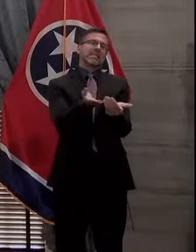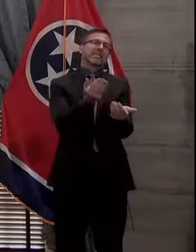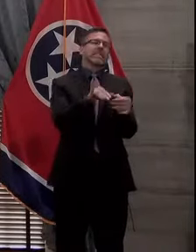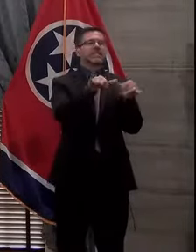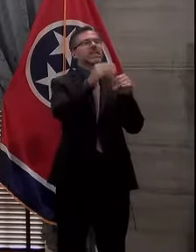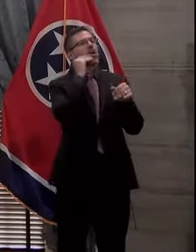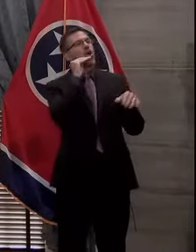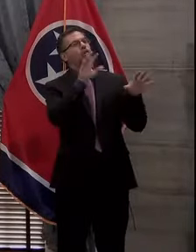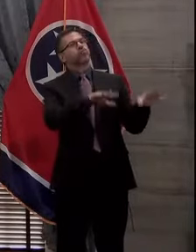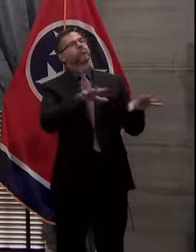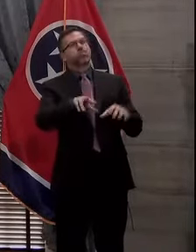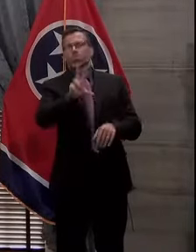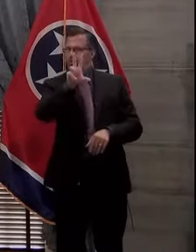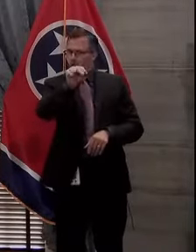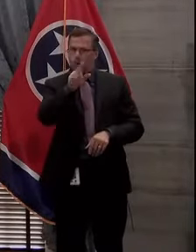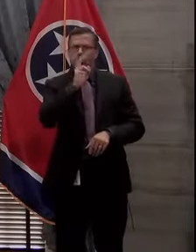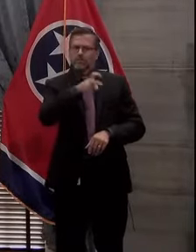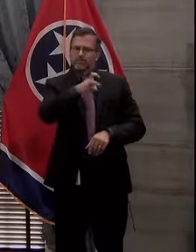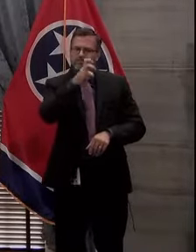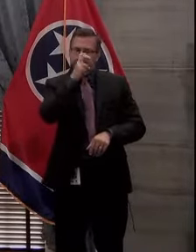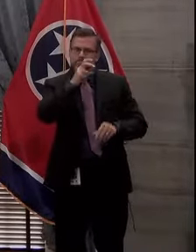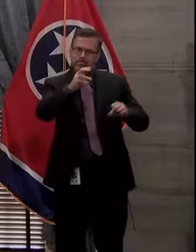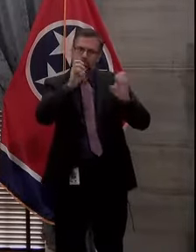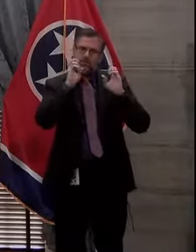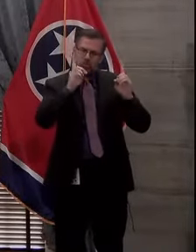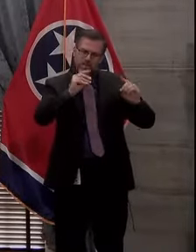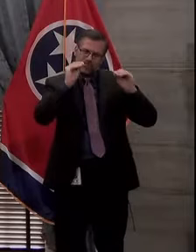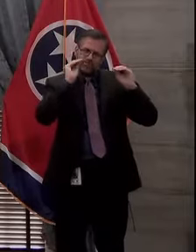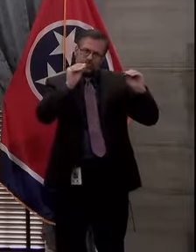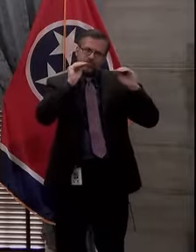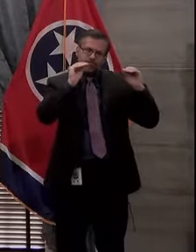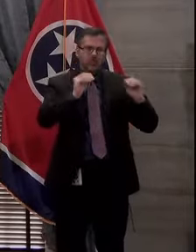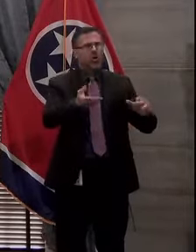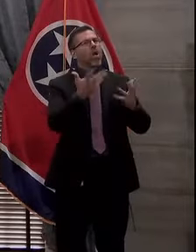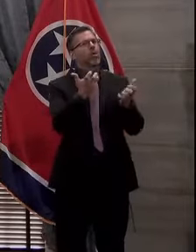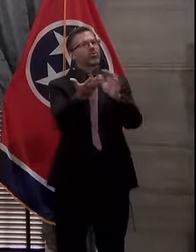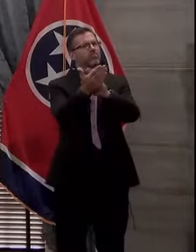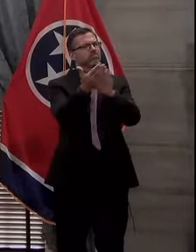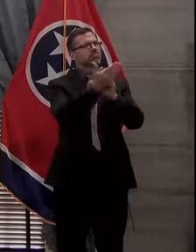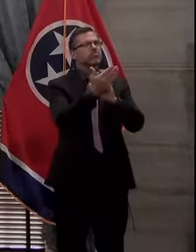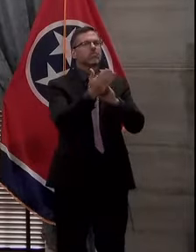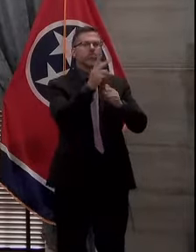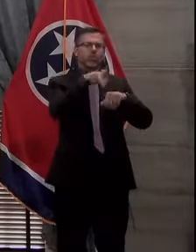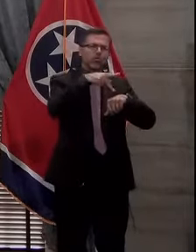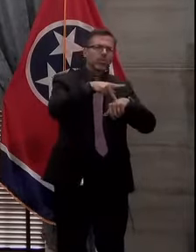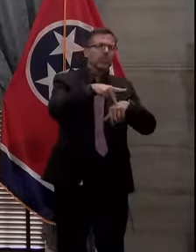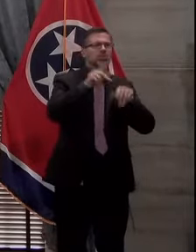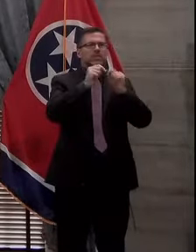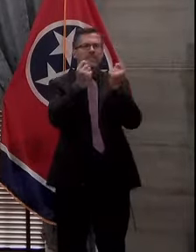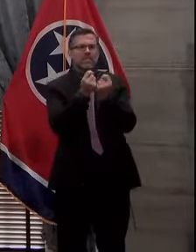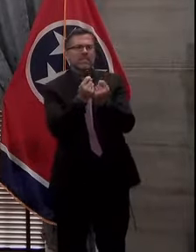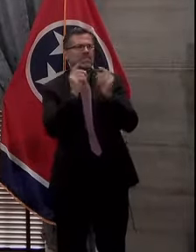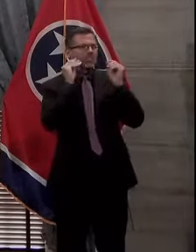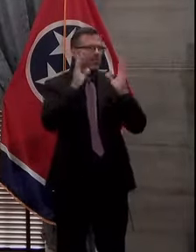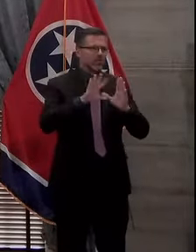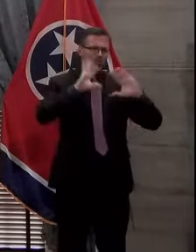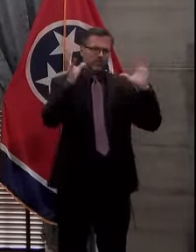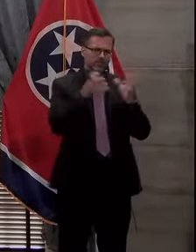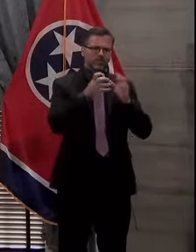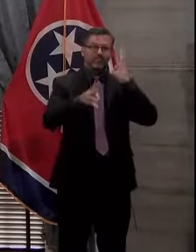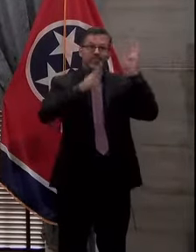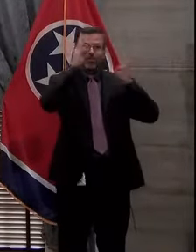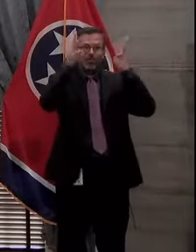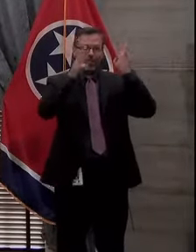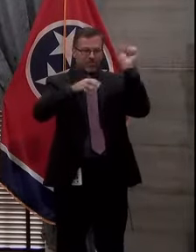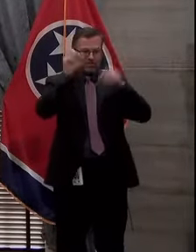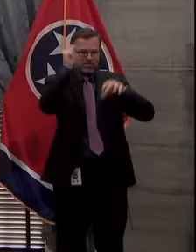want to commend both the superintendents as well as their district teams for putting so much time and energy into very creative solutions